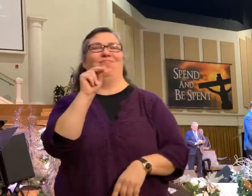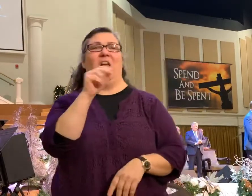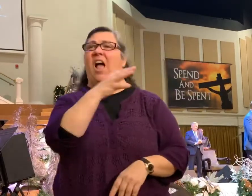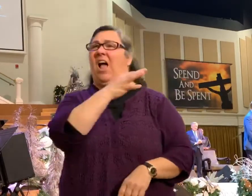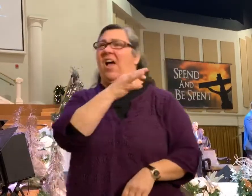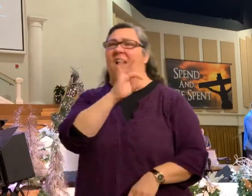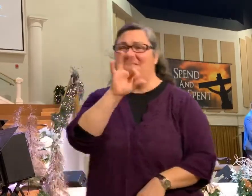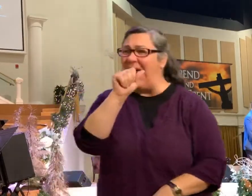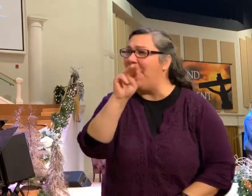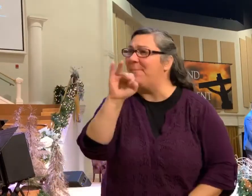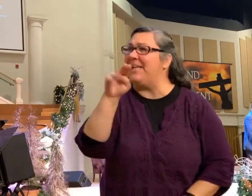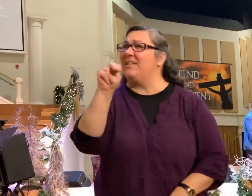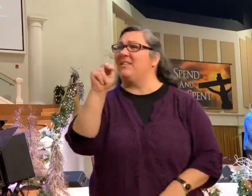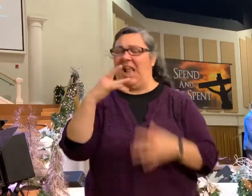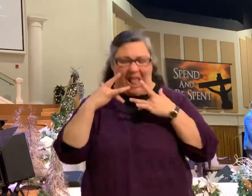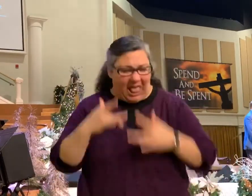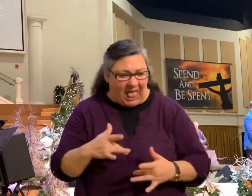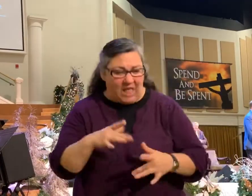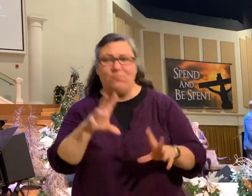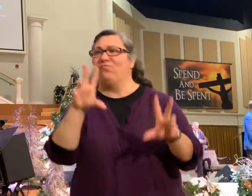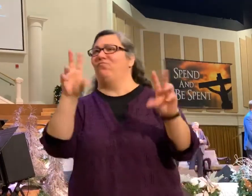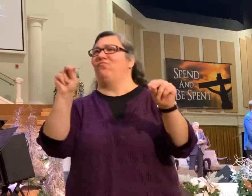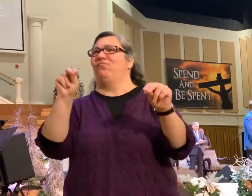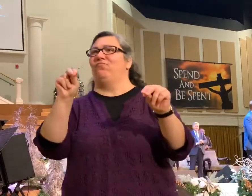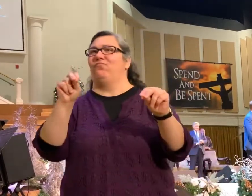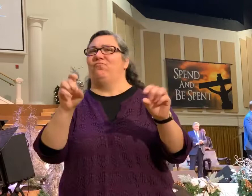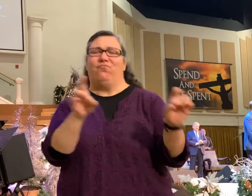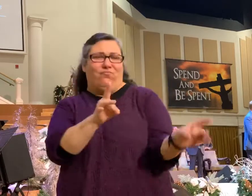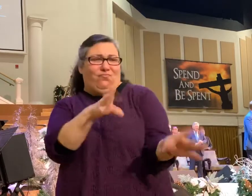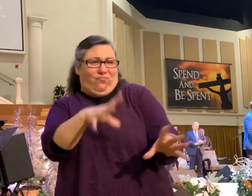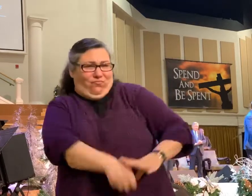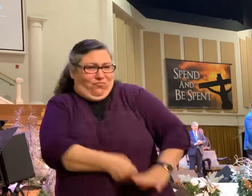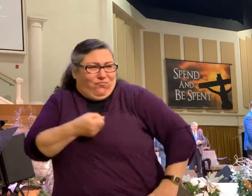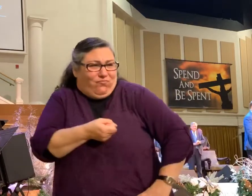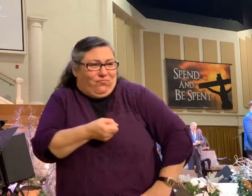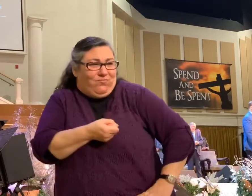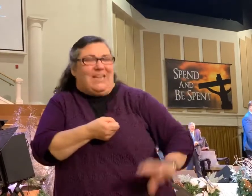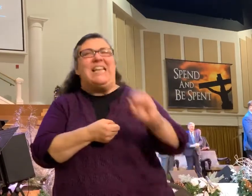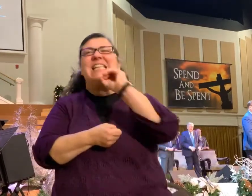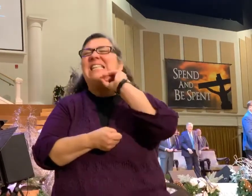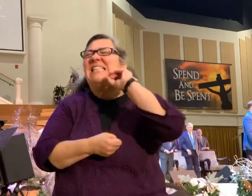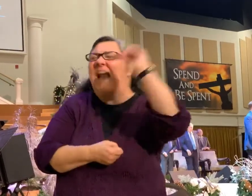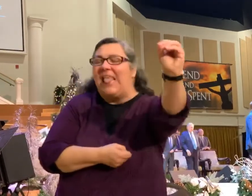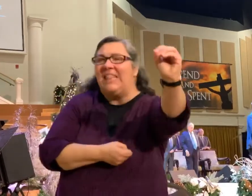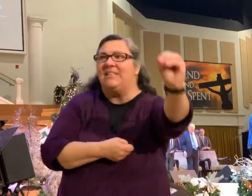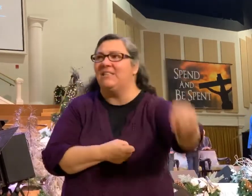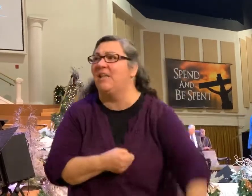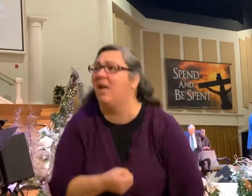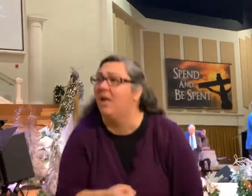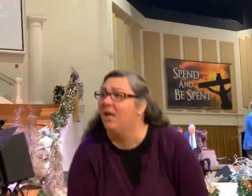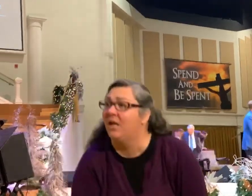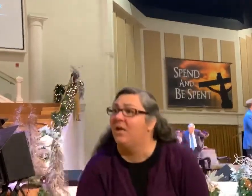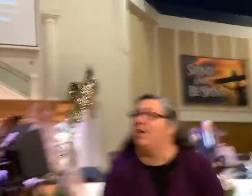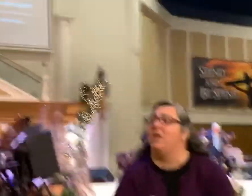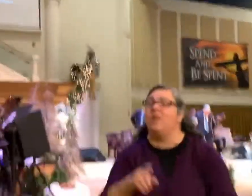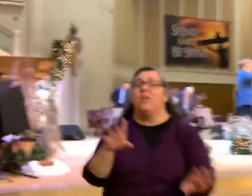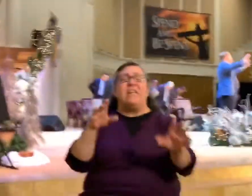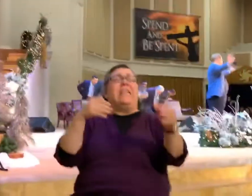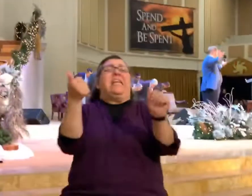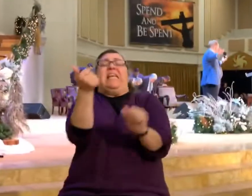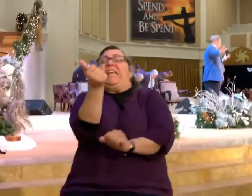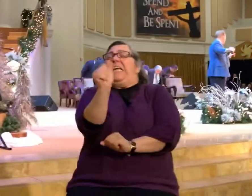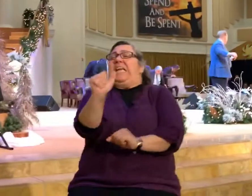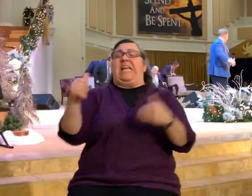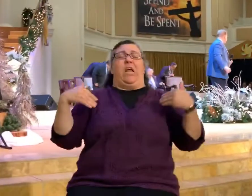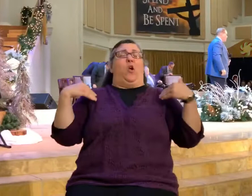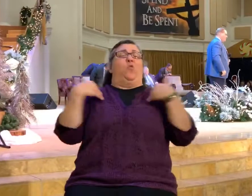Famine or nakedness? No. Peril or sword? No. Nothing. In fact, you just come up with any other